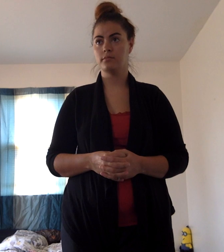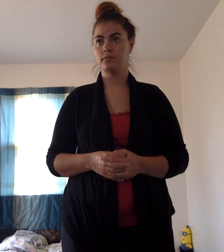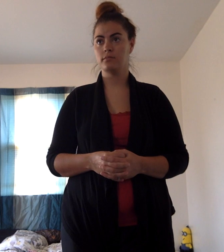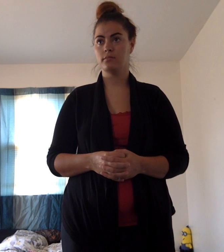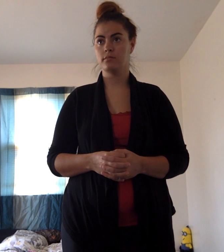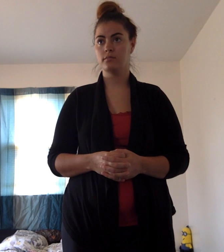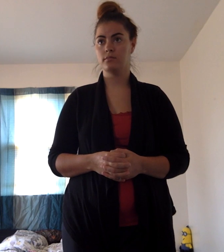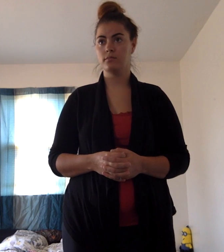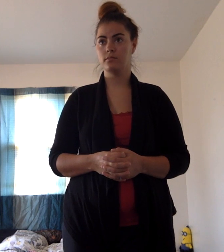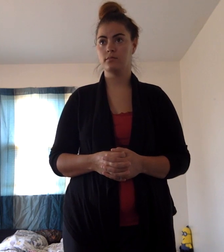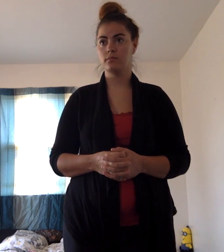get a master's degree.